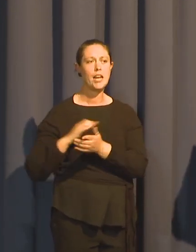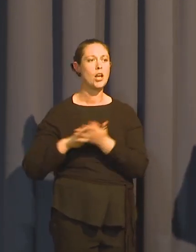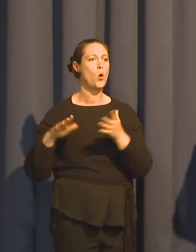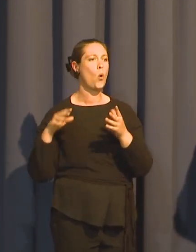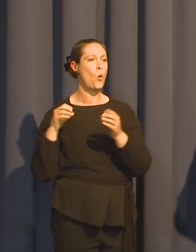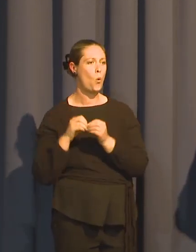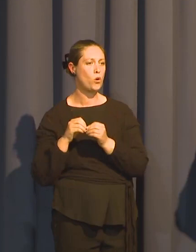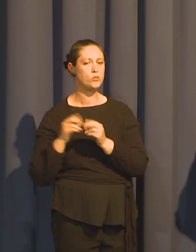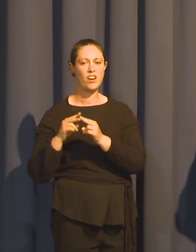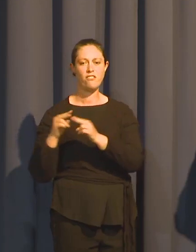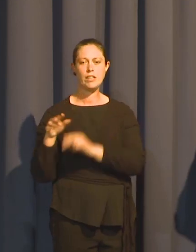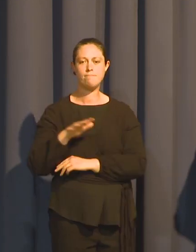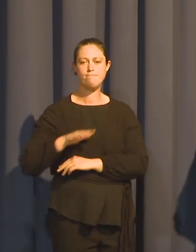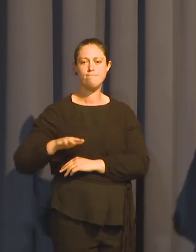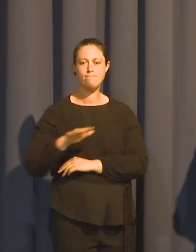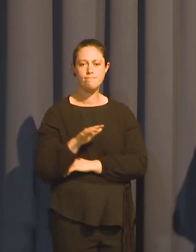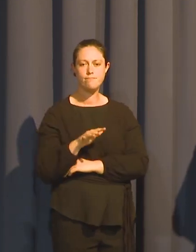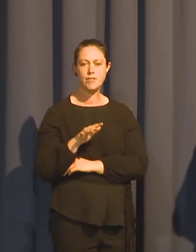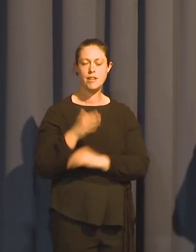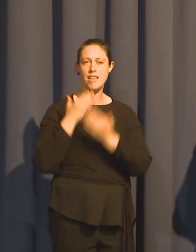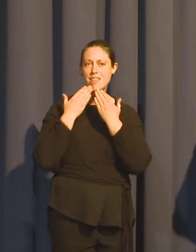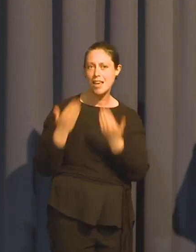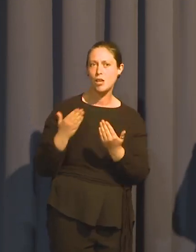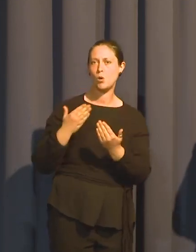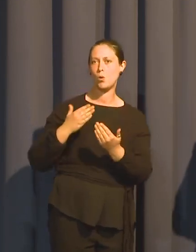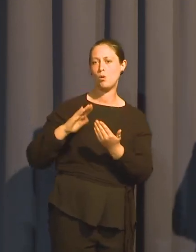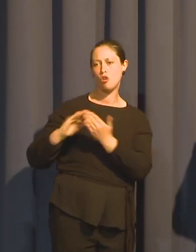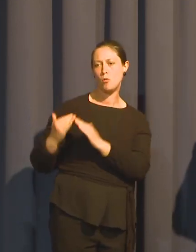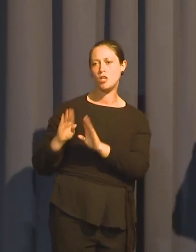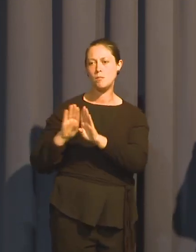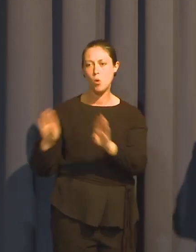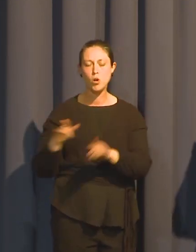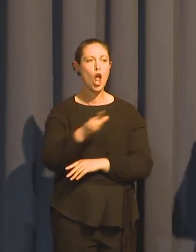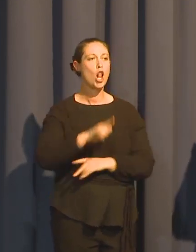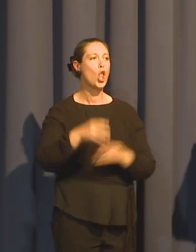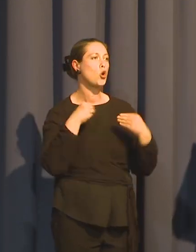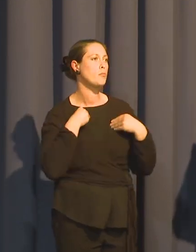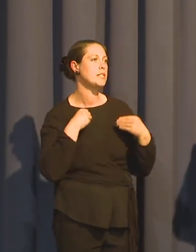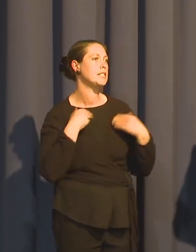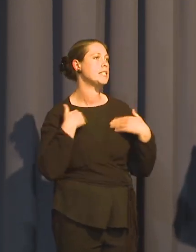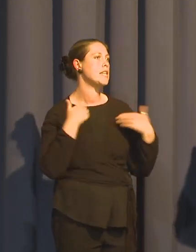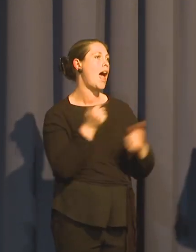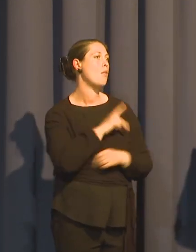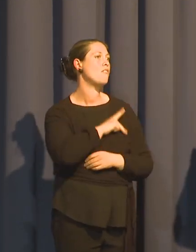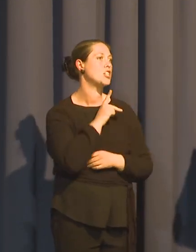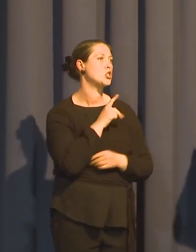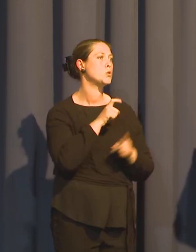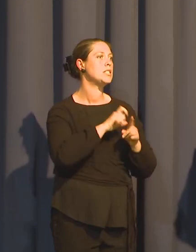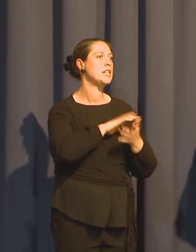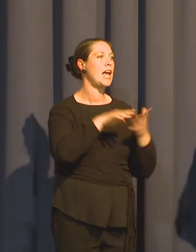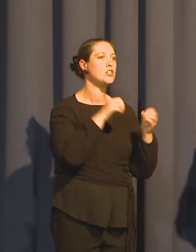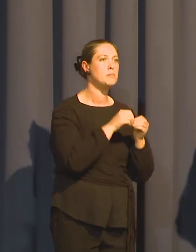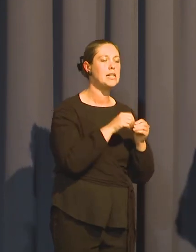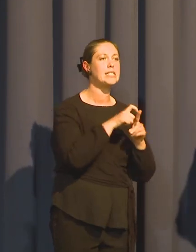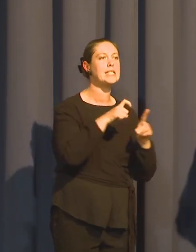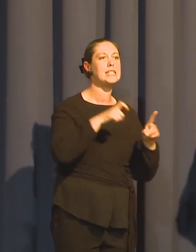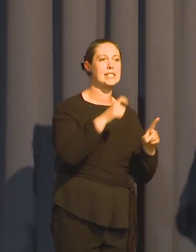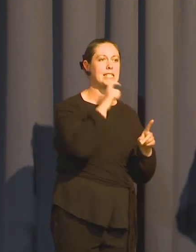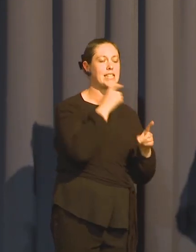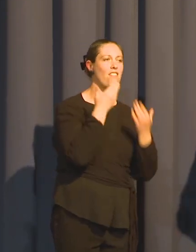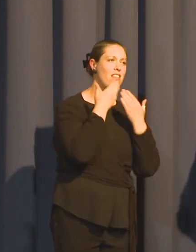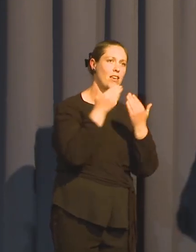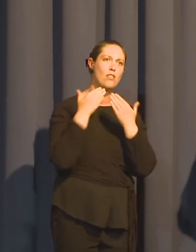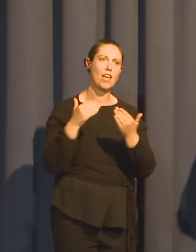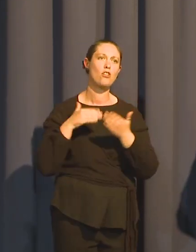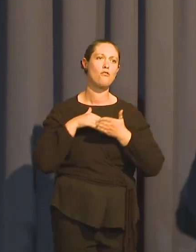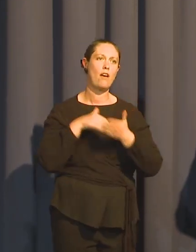weeks, including the community board, local businesses, health professionals, the DHB and DCC staff.